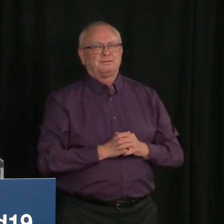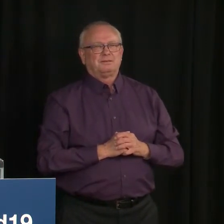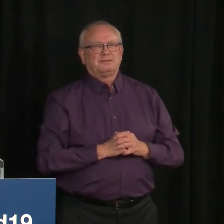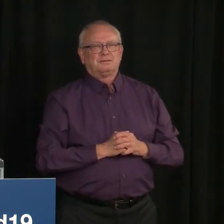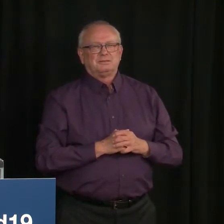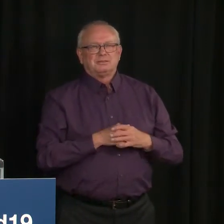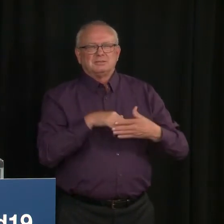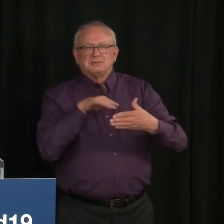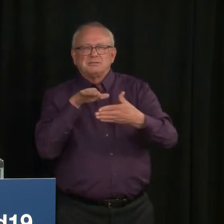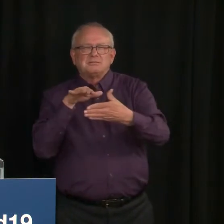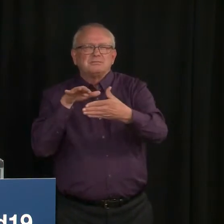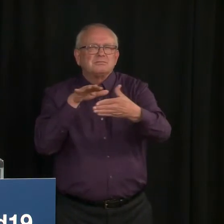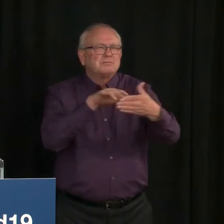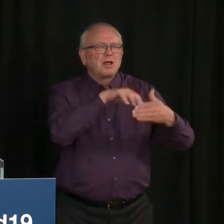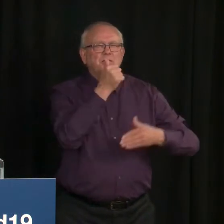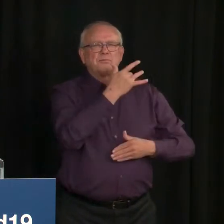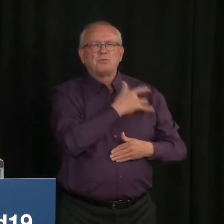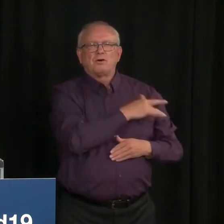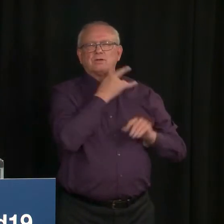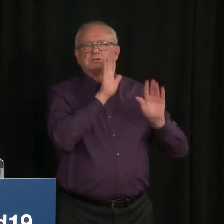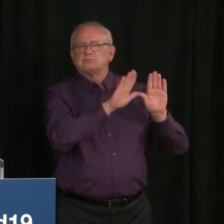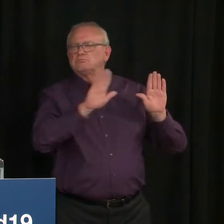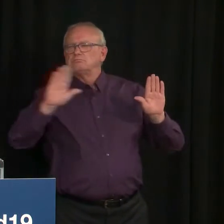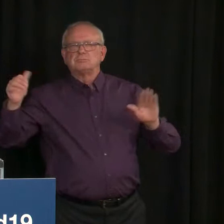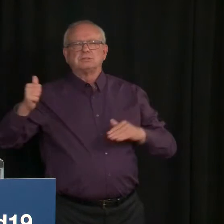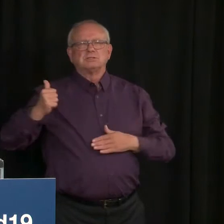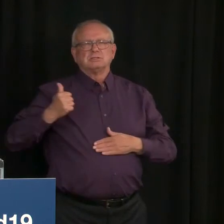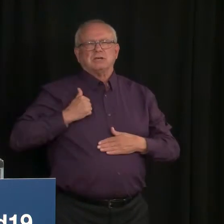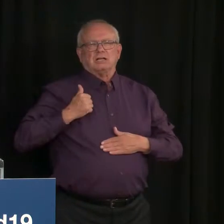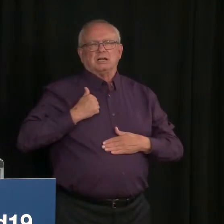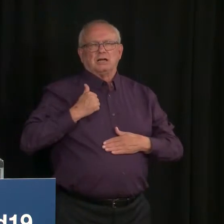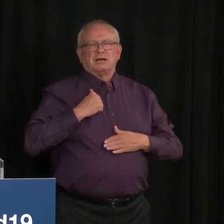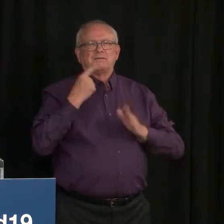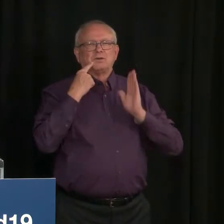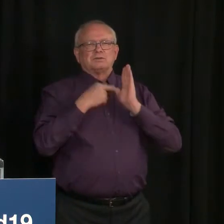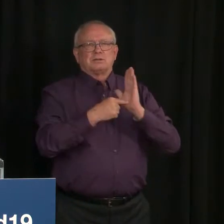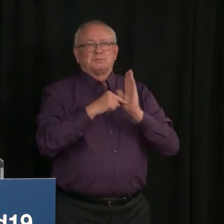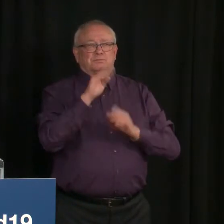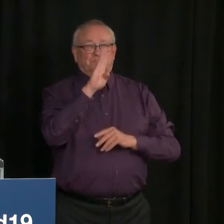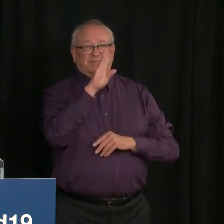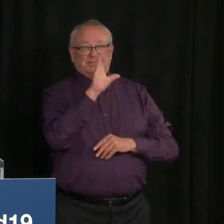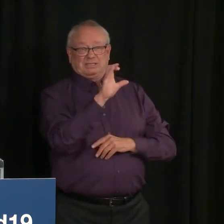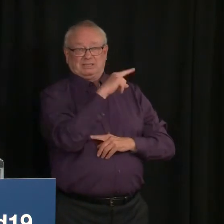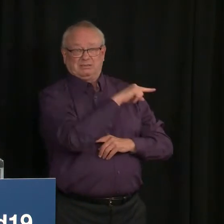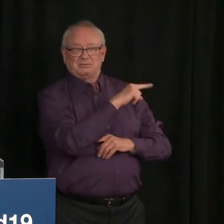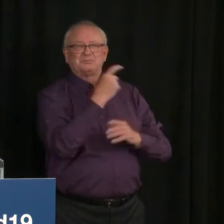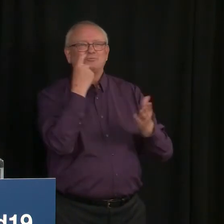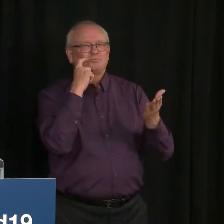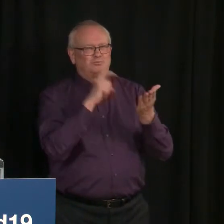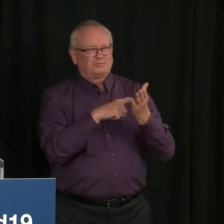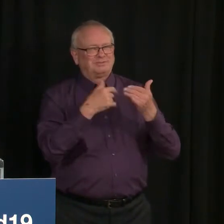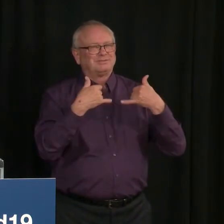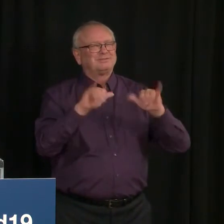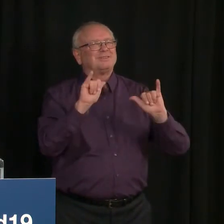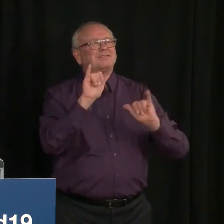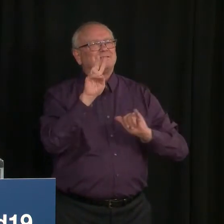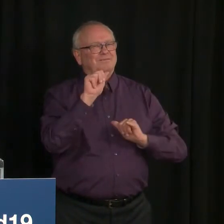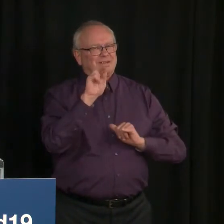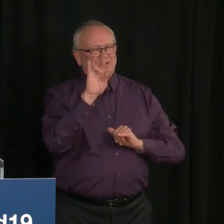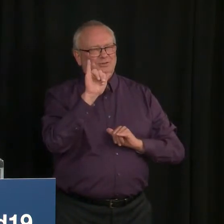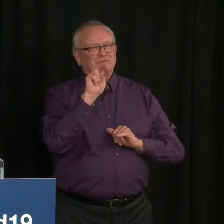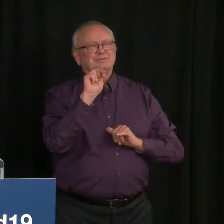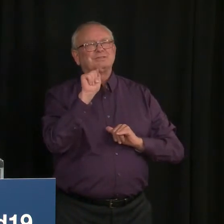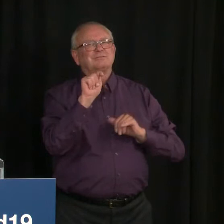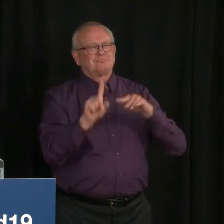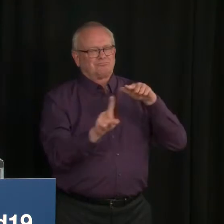other provinces are seeing cases of this variant even as their overall numbers continue to fall. Right now,